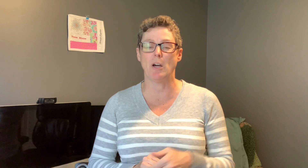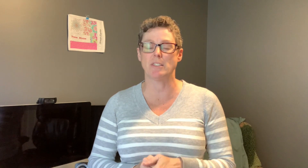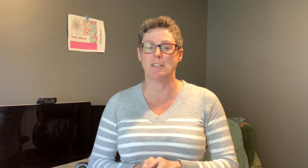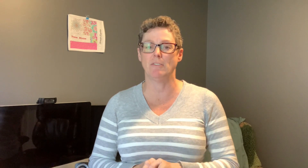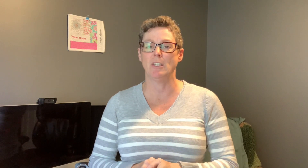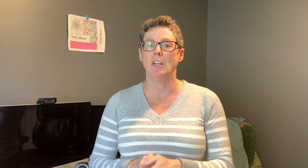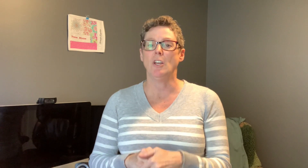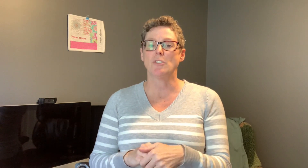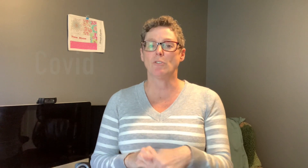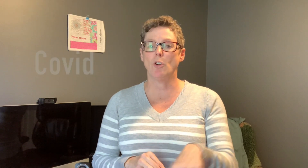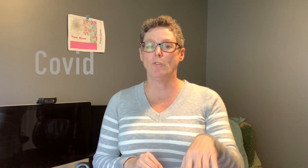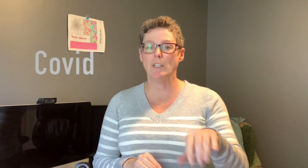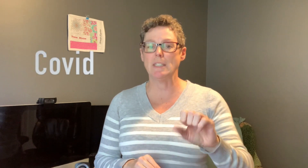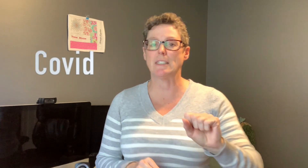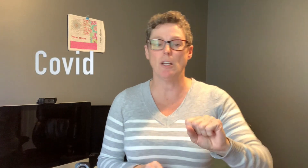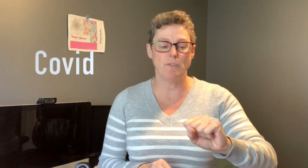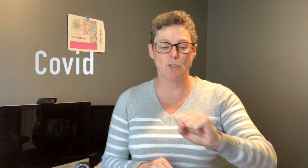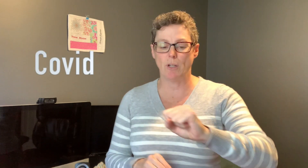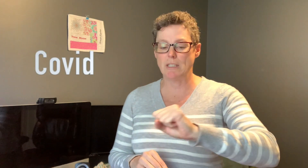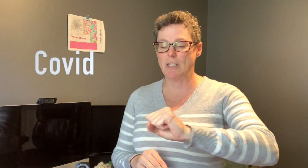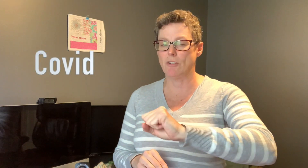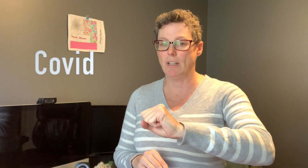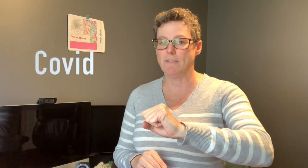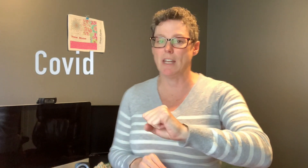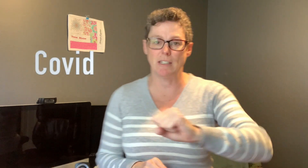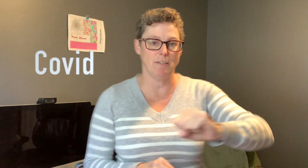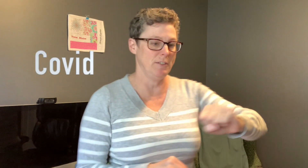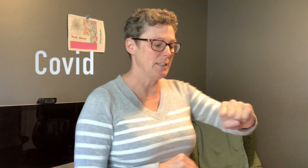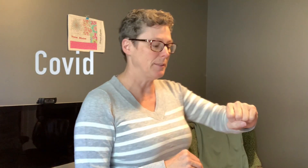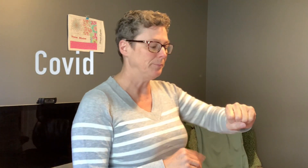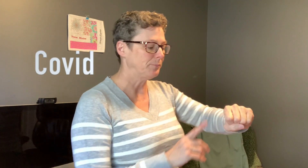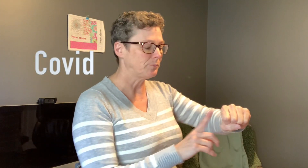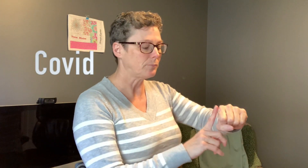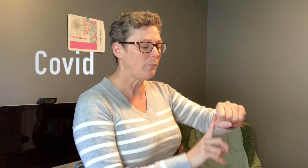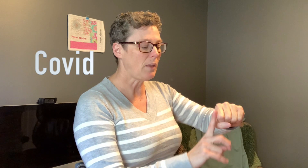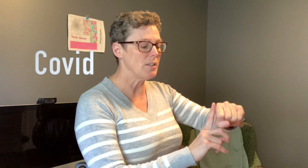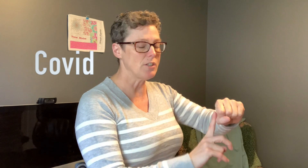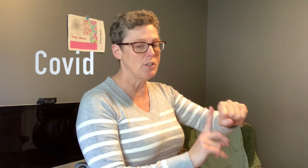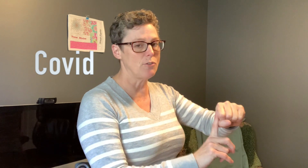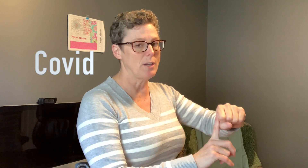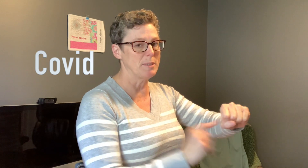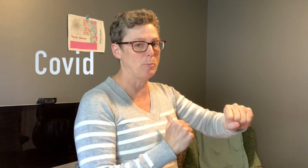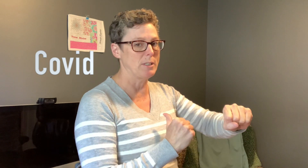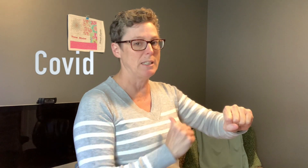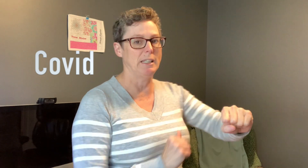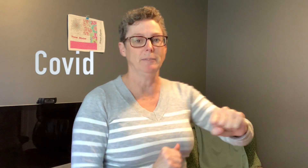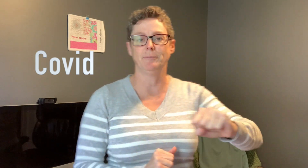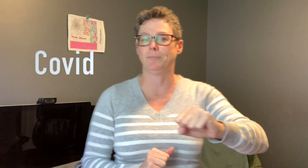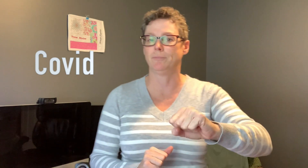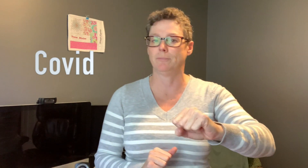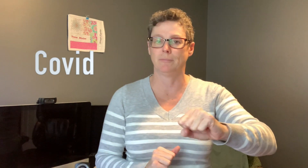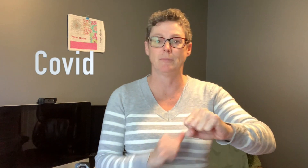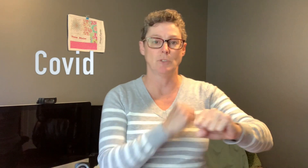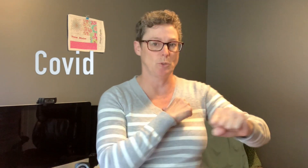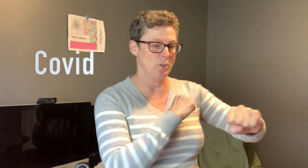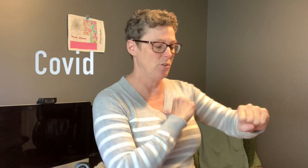positive. So COVID itself is you're going to take your left hand in a fist, such that your thumb is pointing in towards your